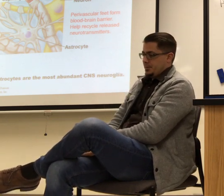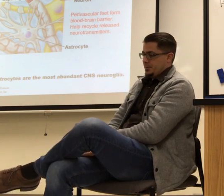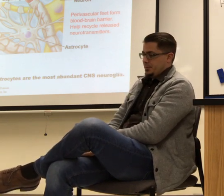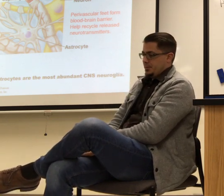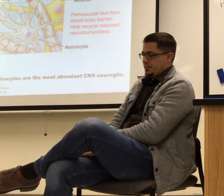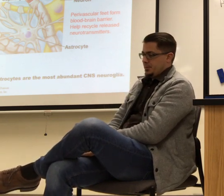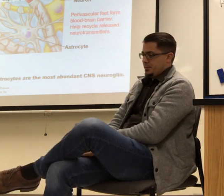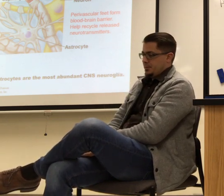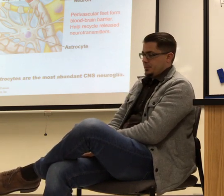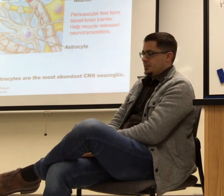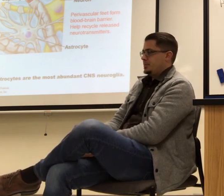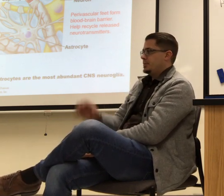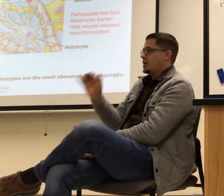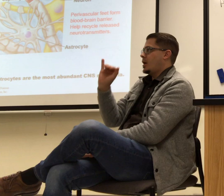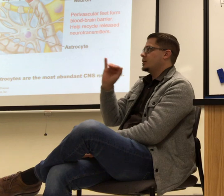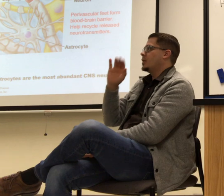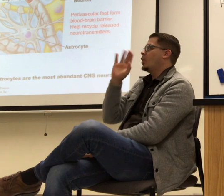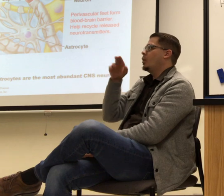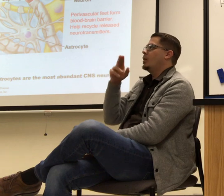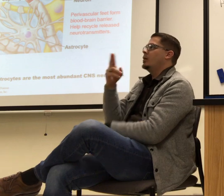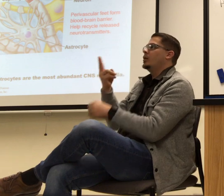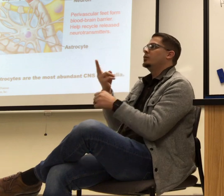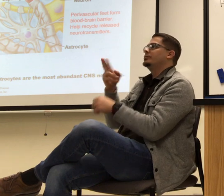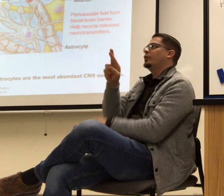recycle neurotransmitters.